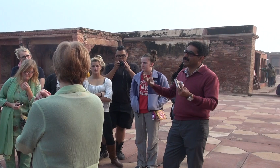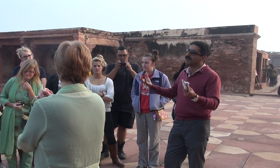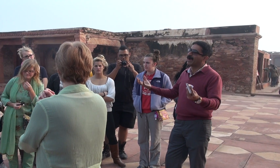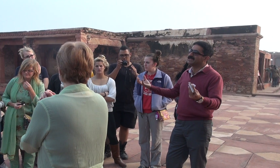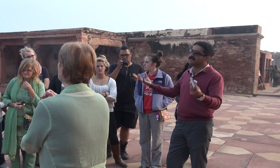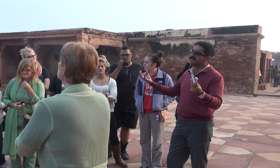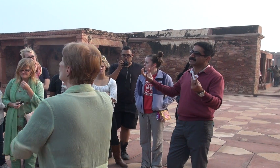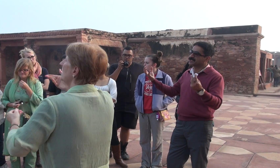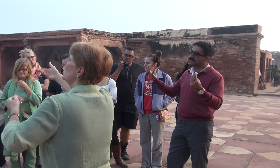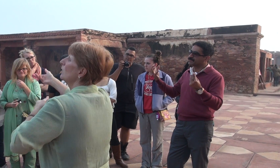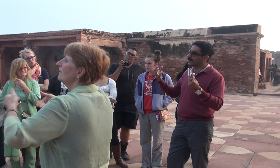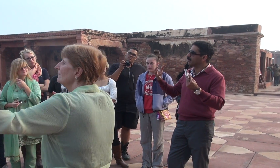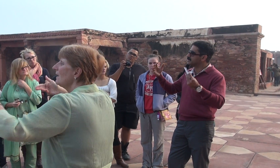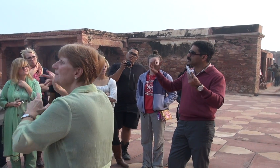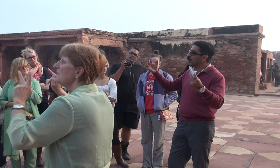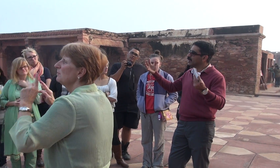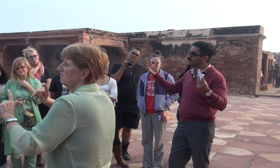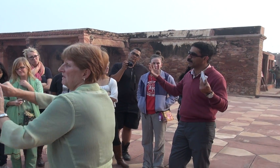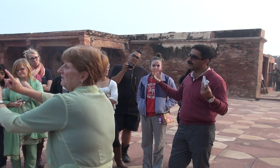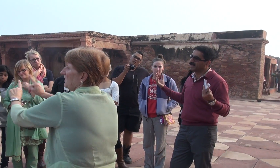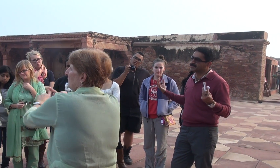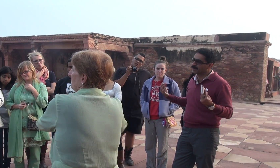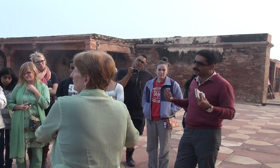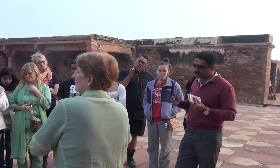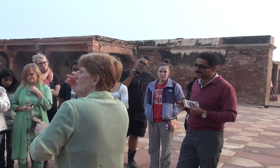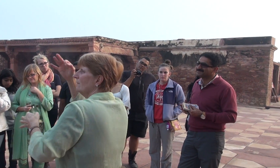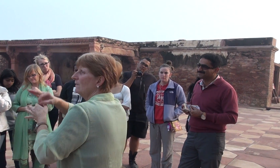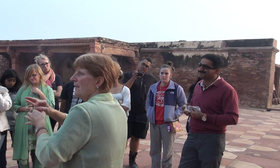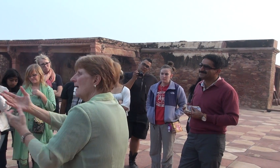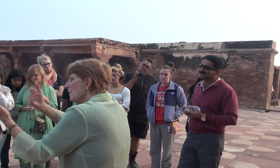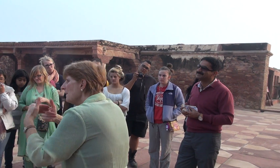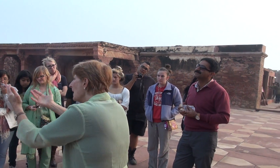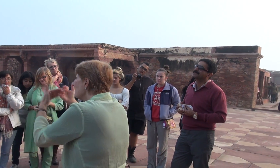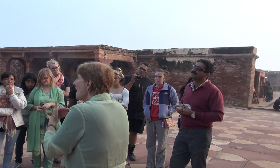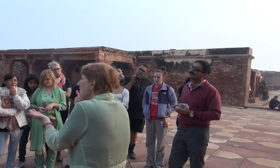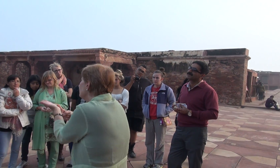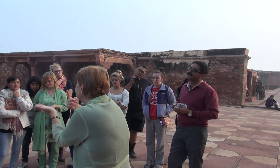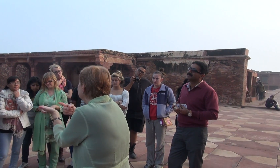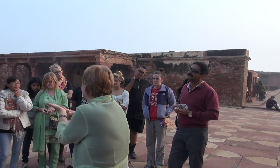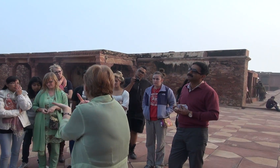So he would invite discussions from scholars from various religions.